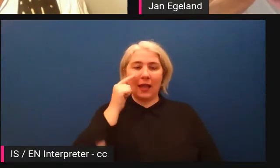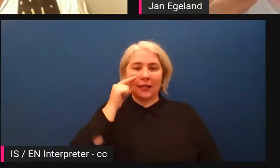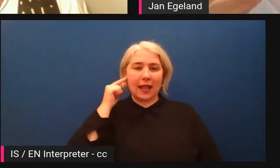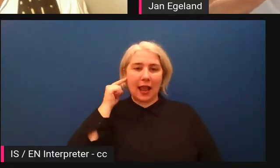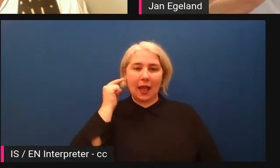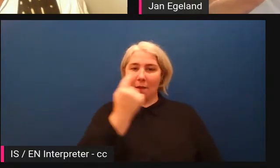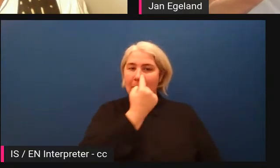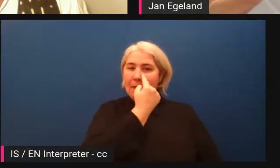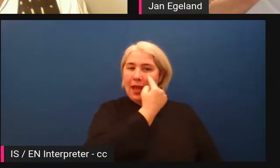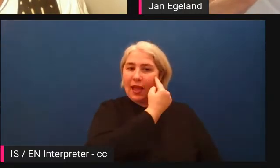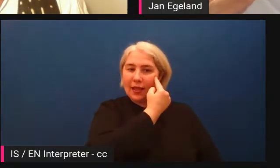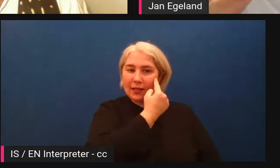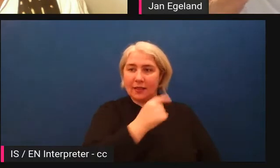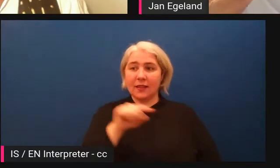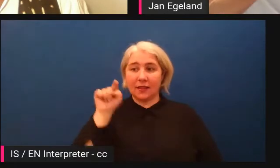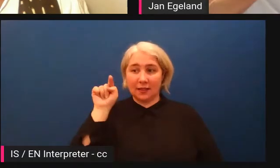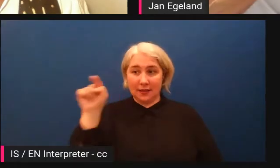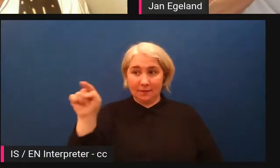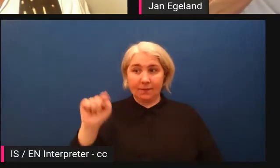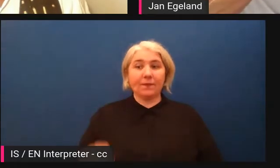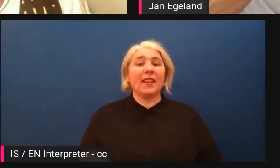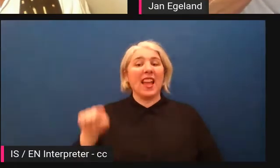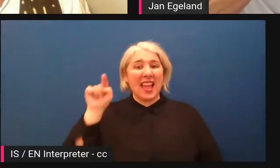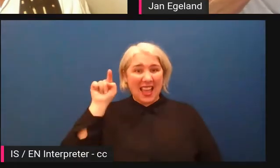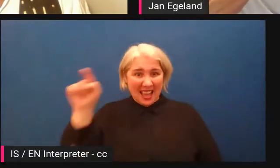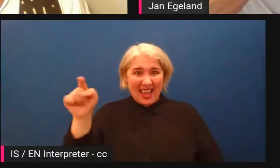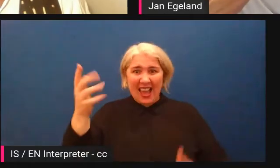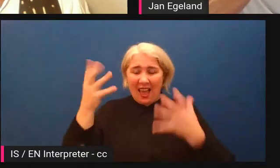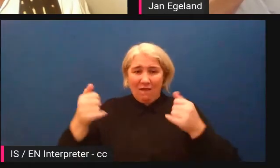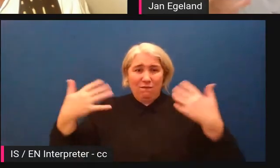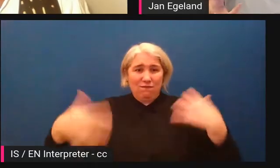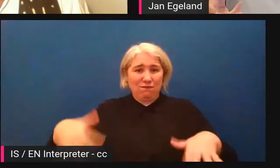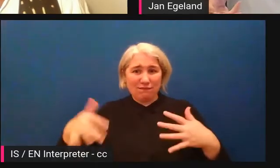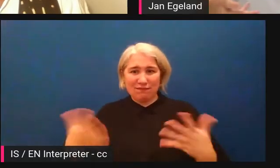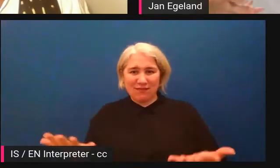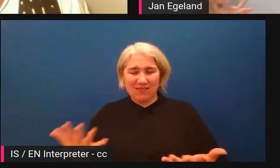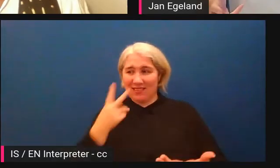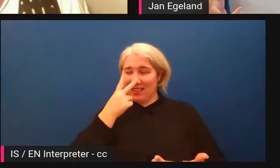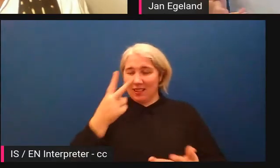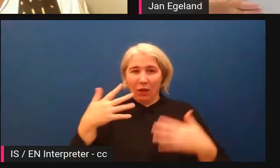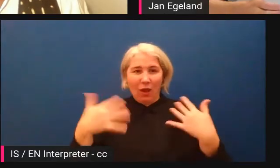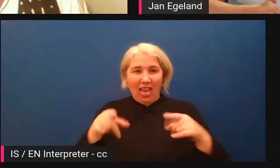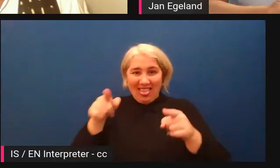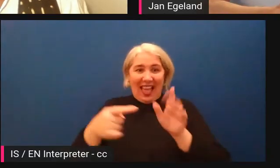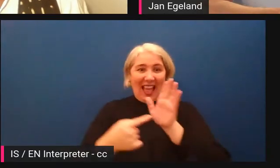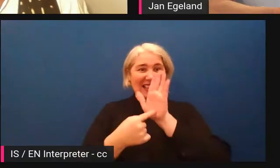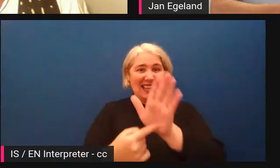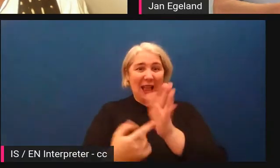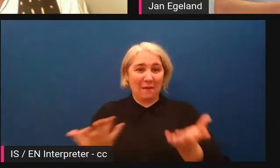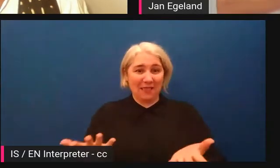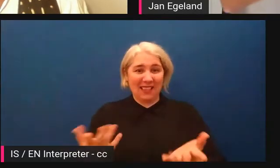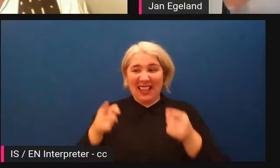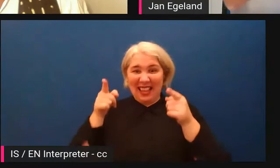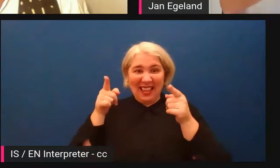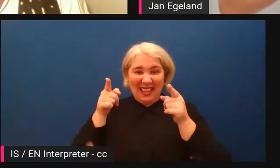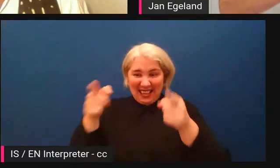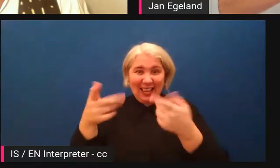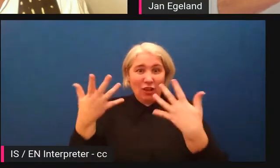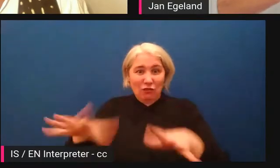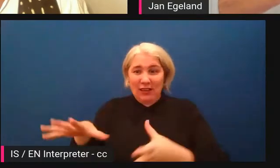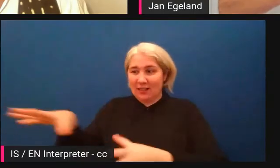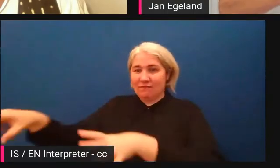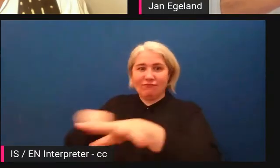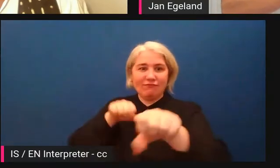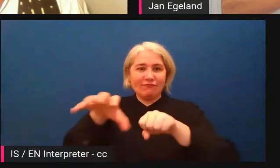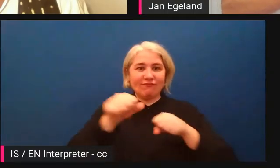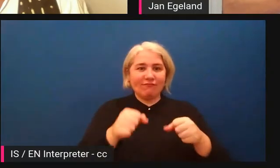the open. People were making, a family was there that I met, were trying to make a house out of